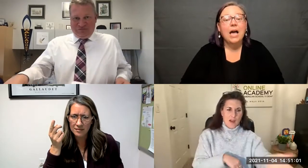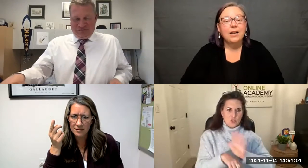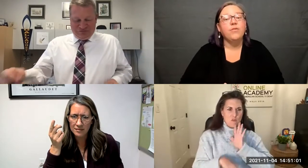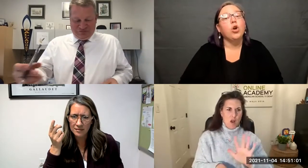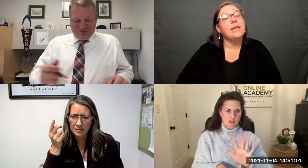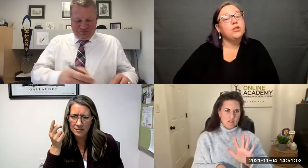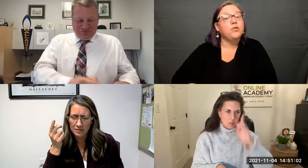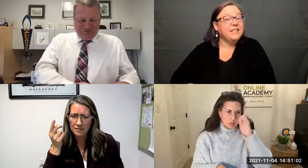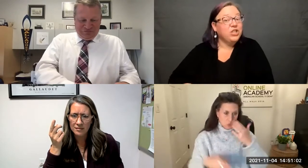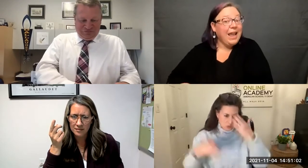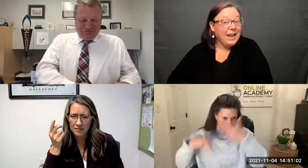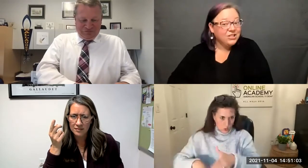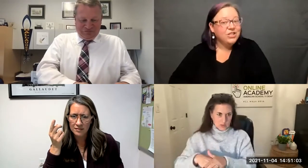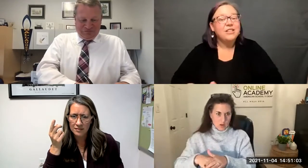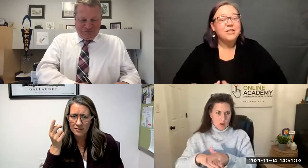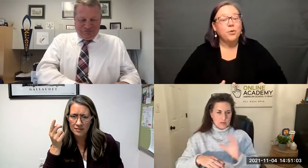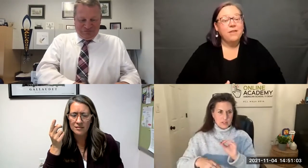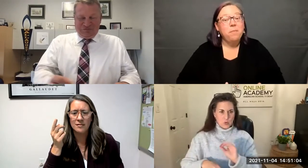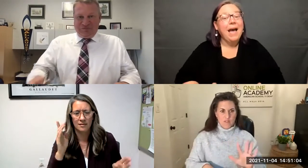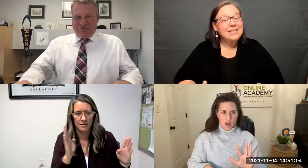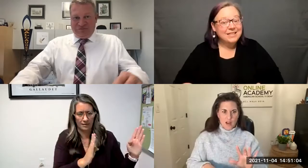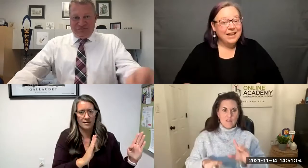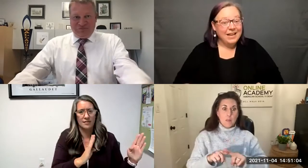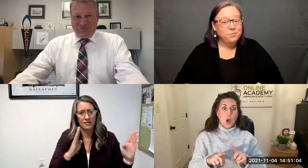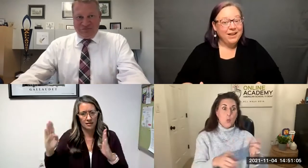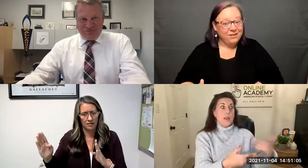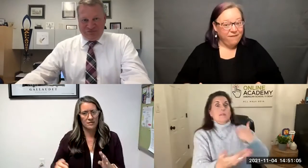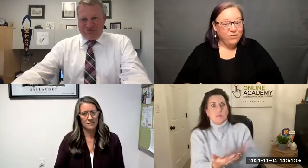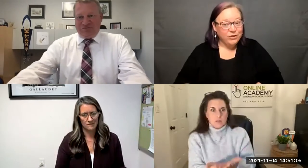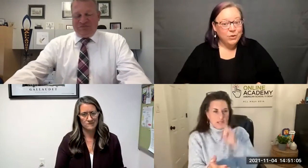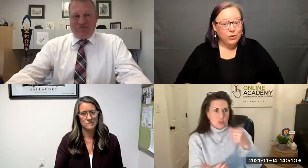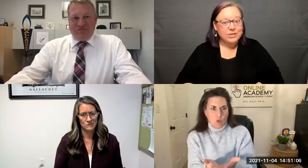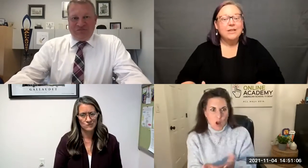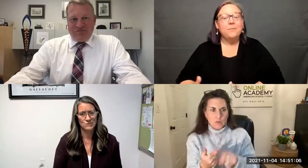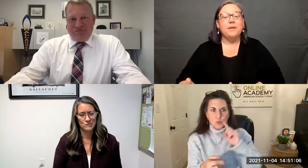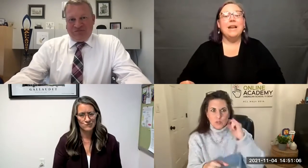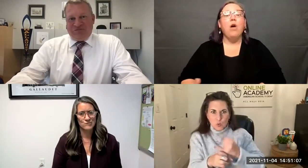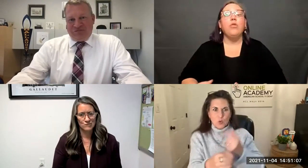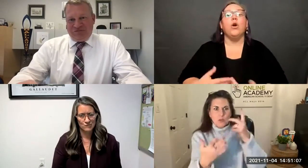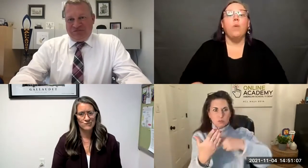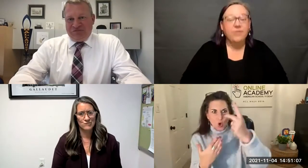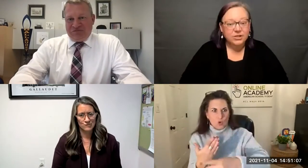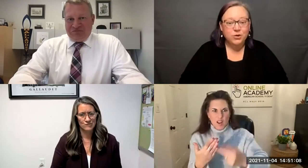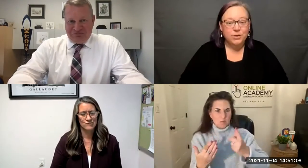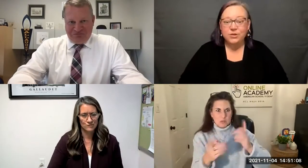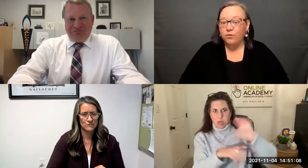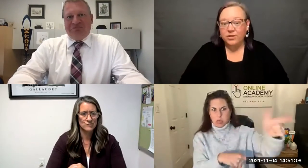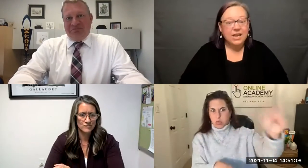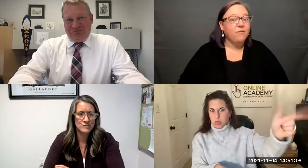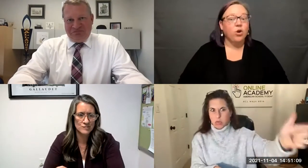of the early intervention age. So they passed that age bracket of 5 years old, but now they're arriving to a school for the deaf or a